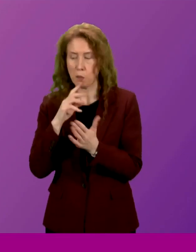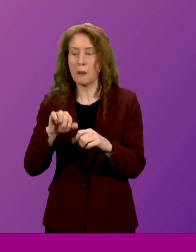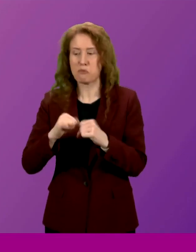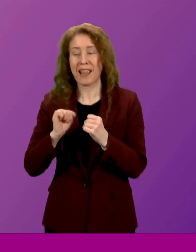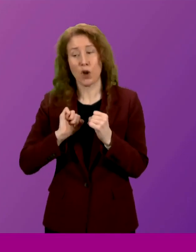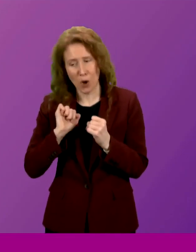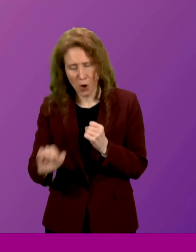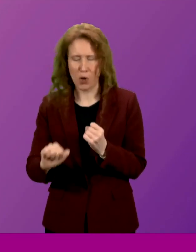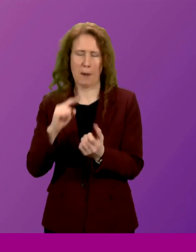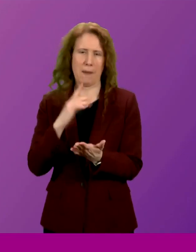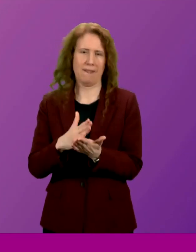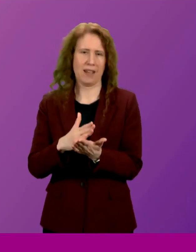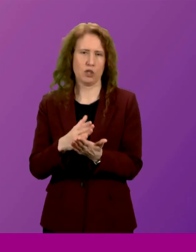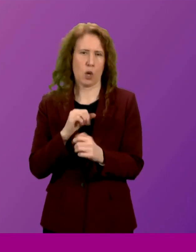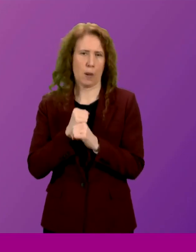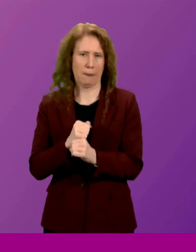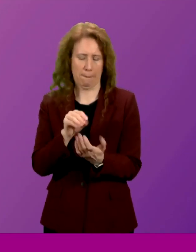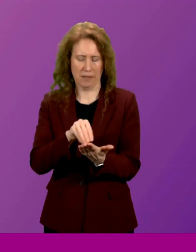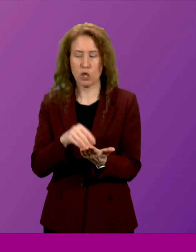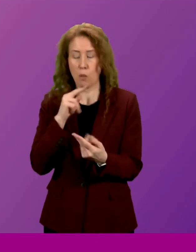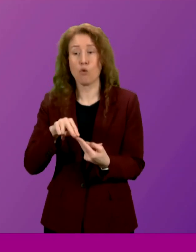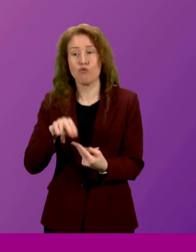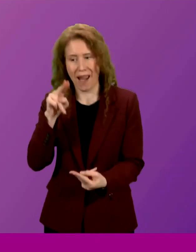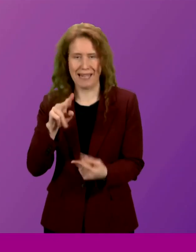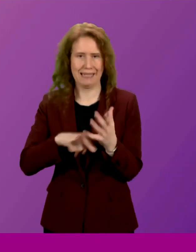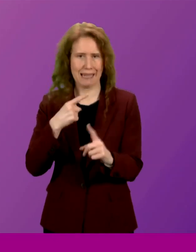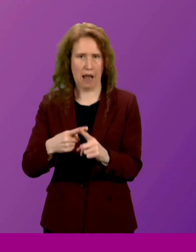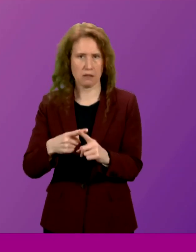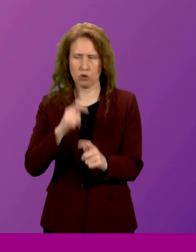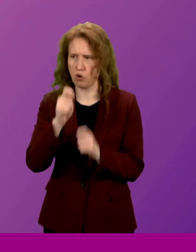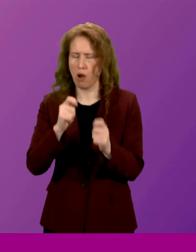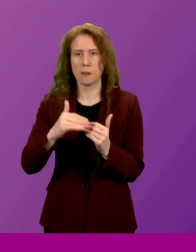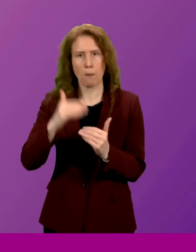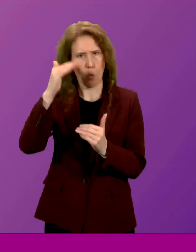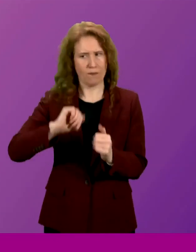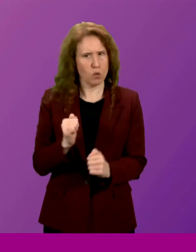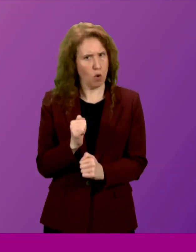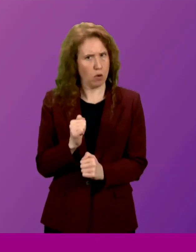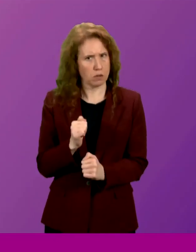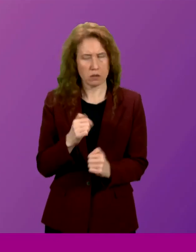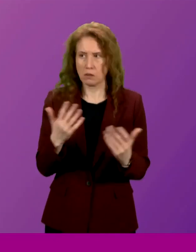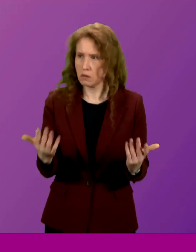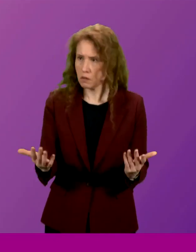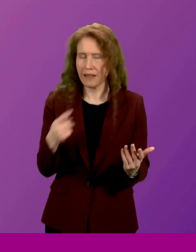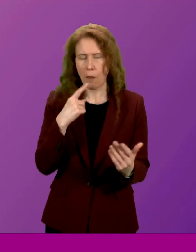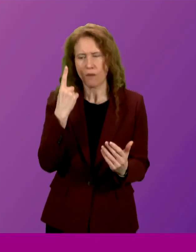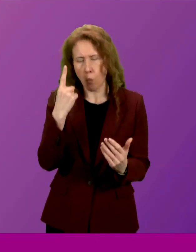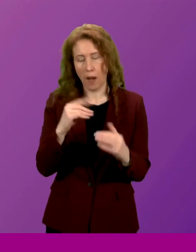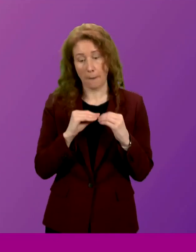her manifesto commitment and raise taxes for hard-working Scots. They will face a £1